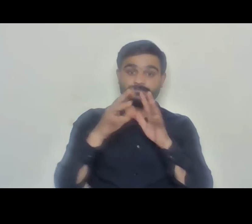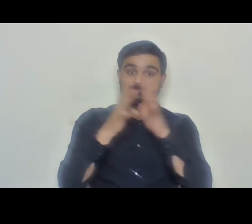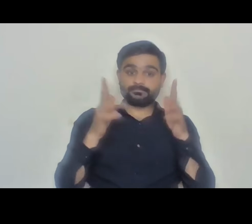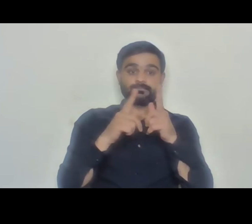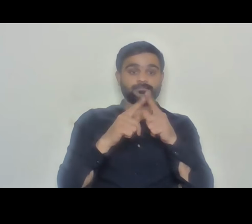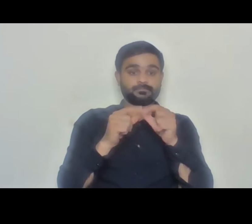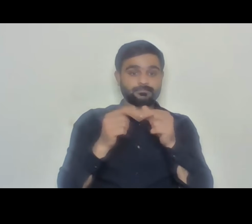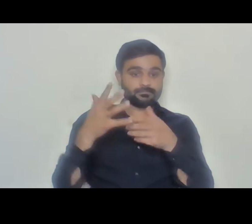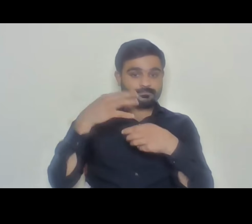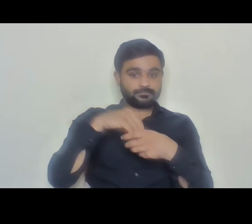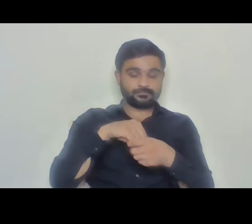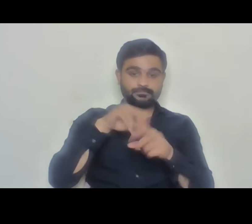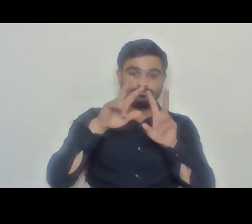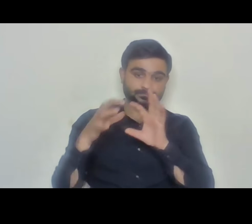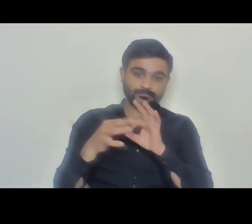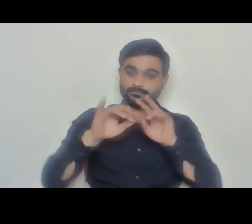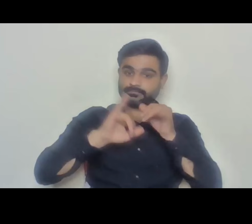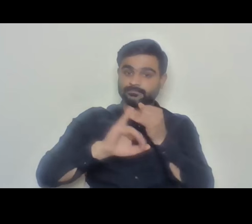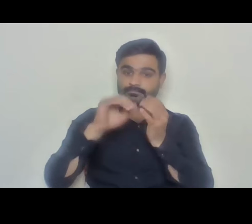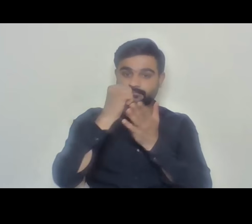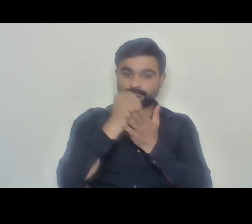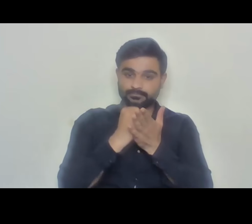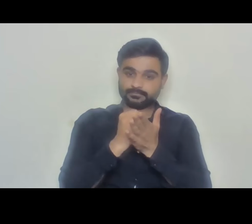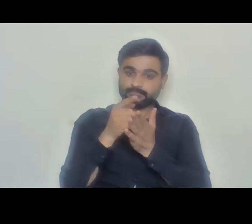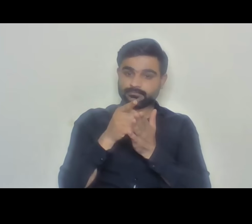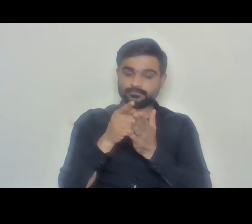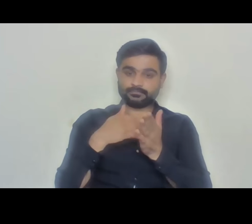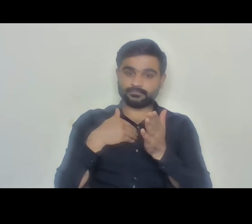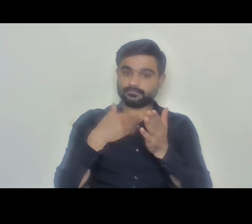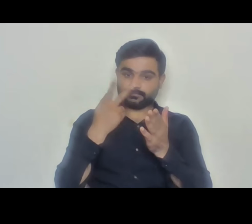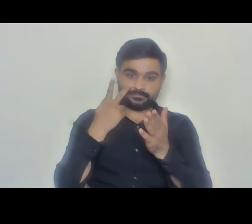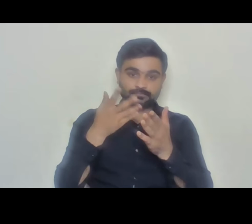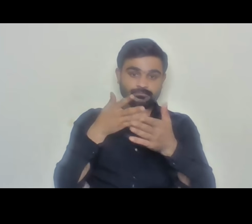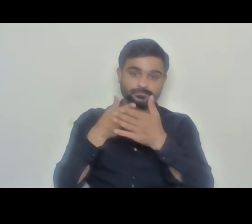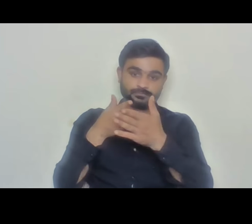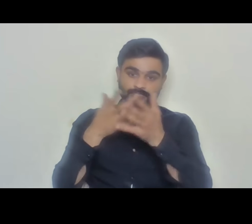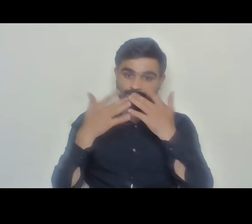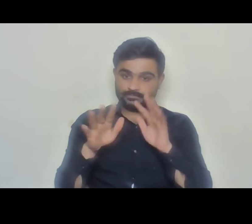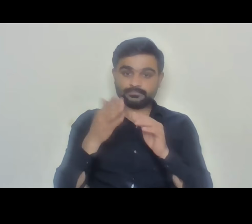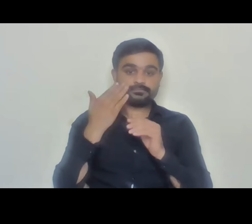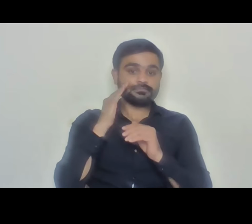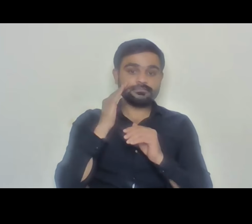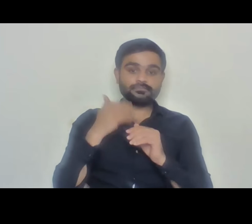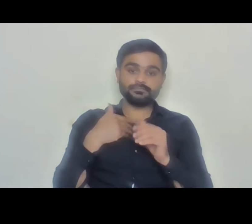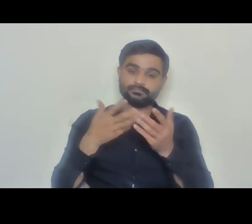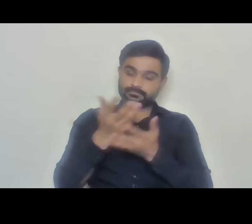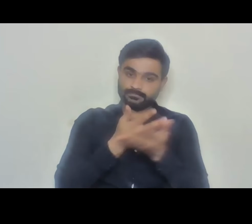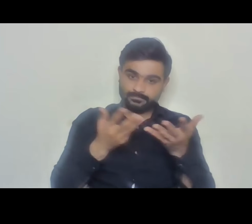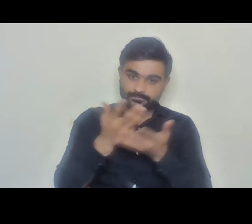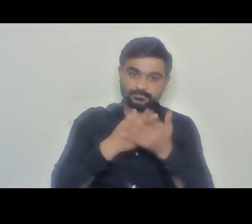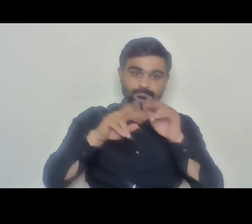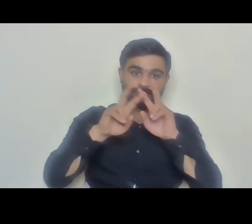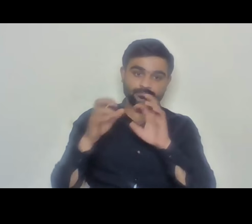data regarding the subject that you are trying to find out. I faced a problem when I doing a research regarding